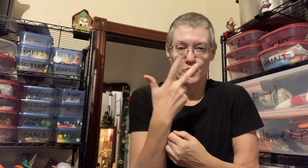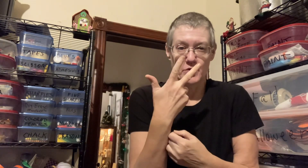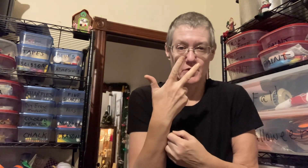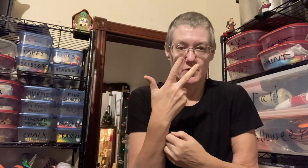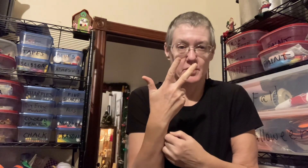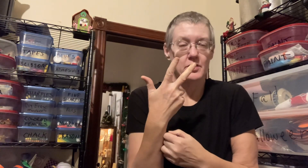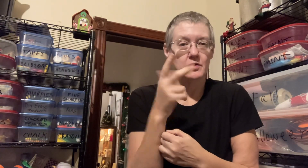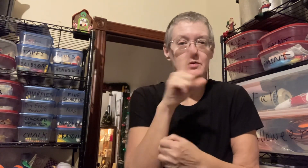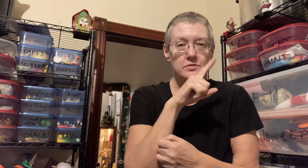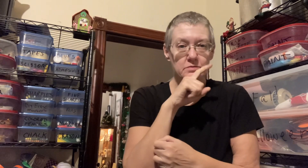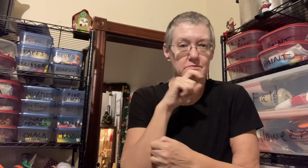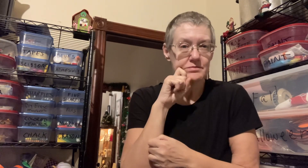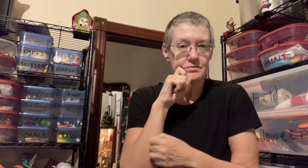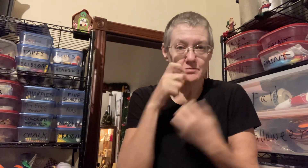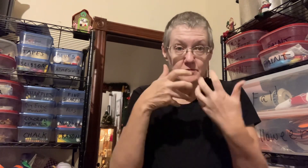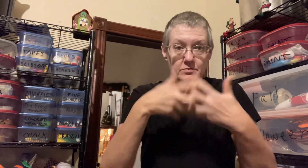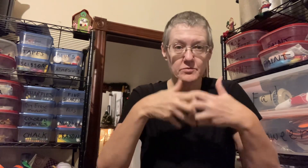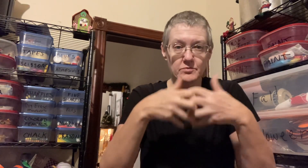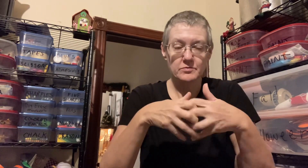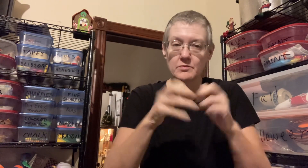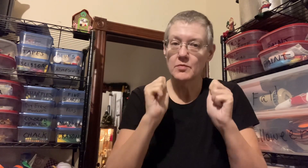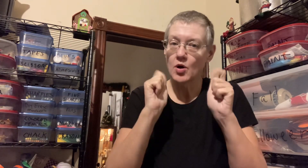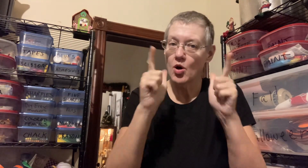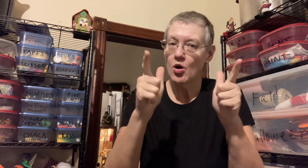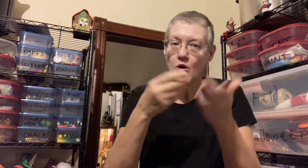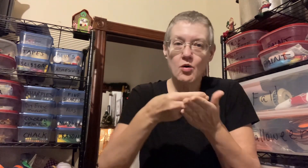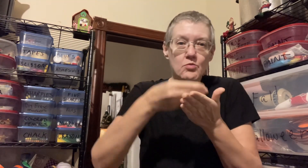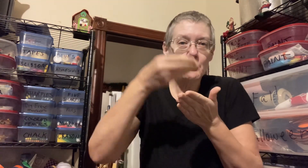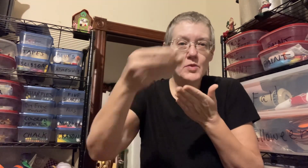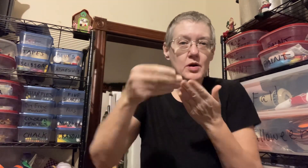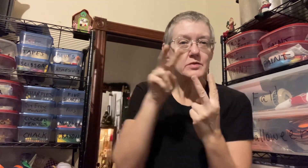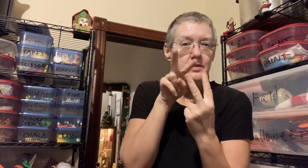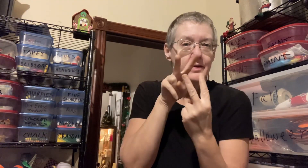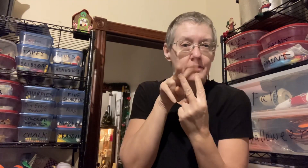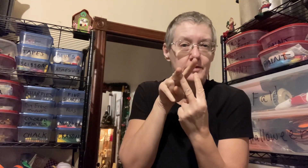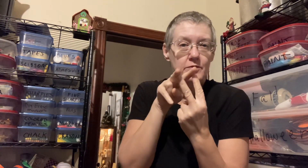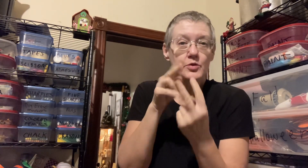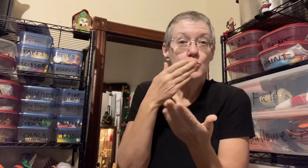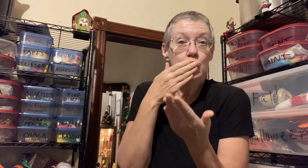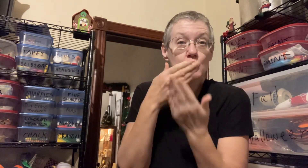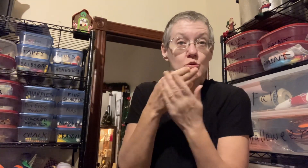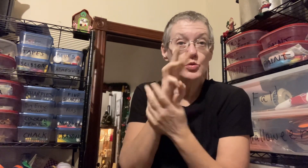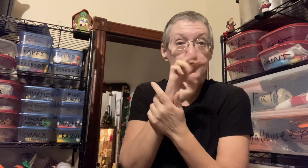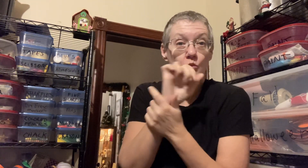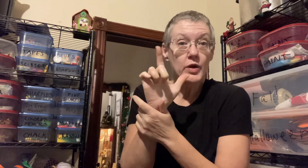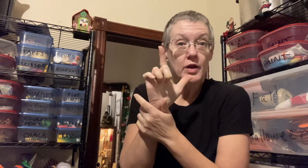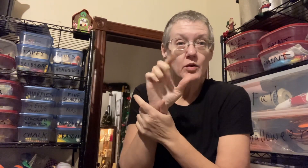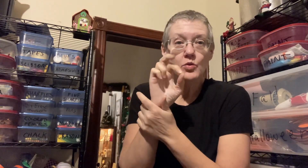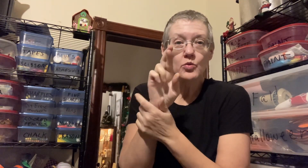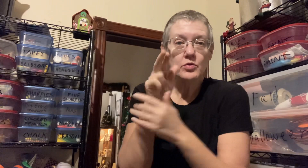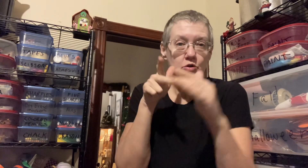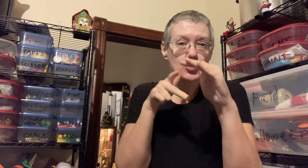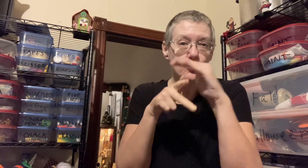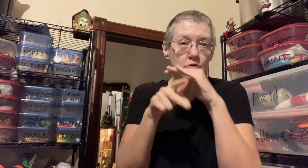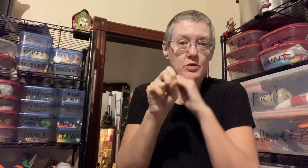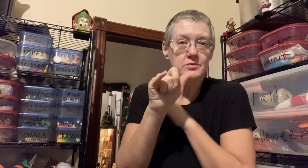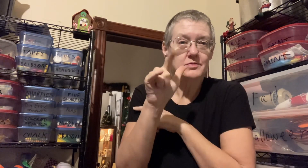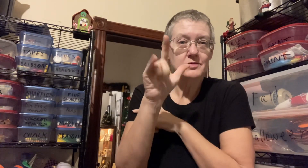have 3 dehydrators, and they're all bought either at Goodwill or yard